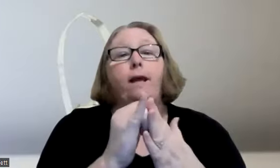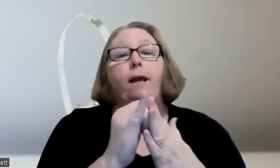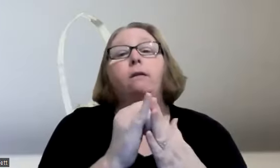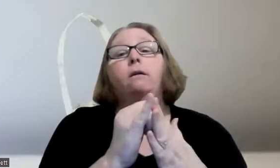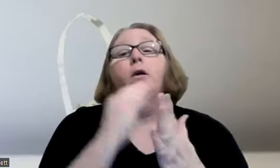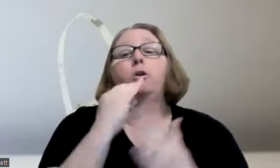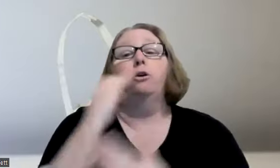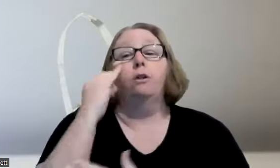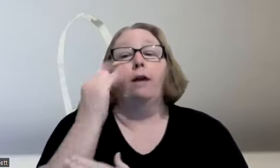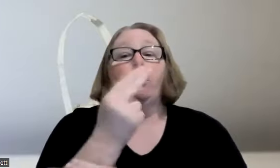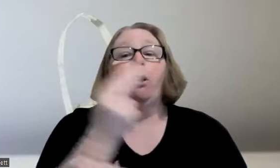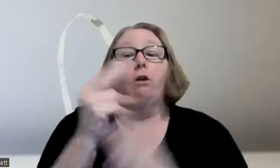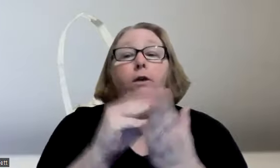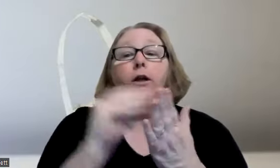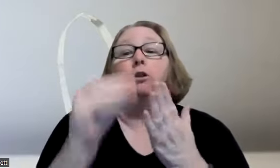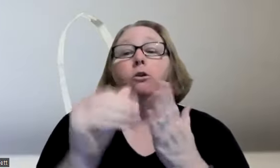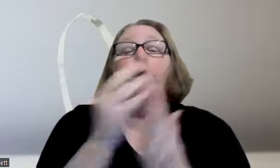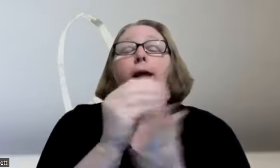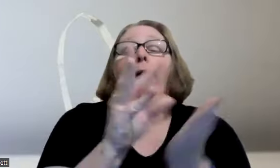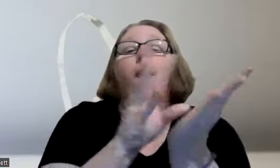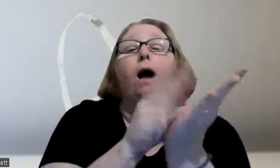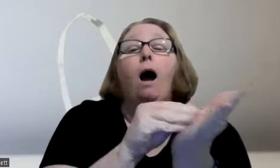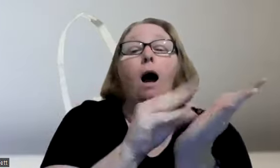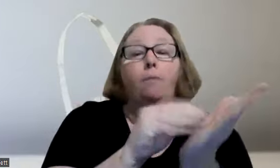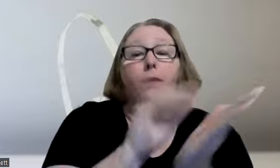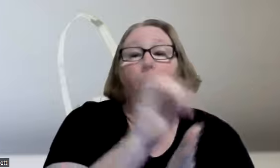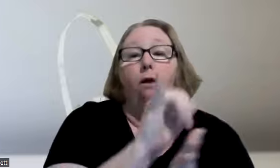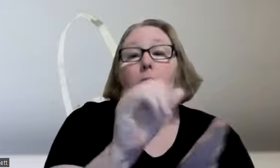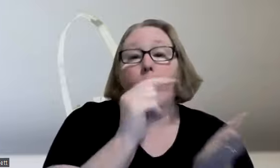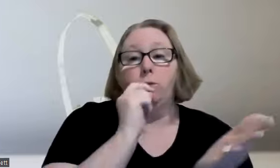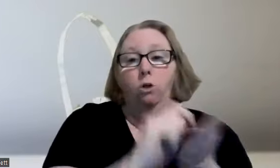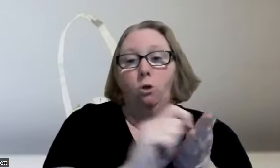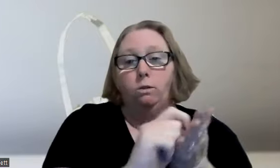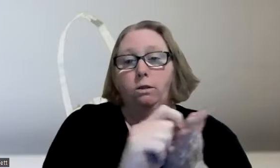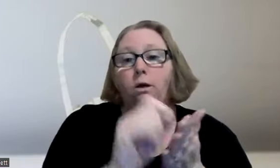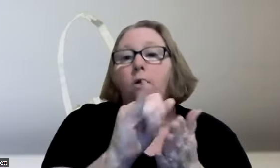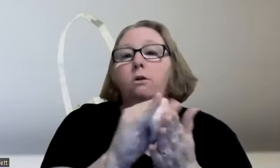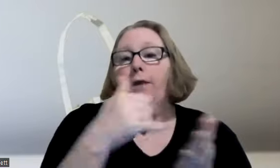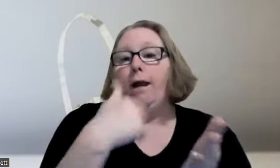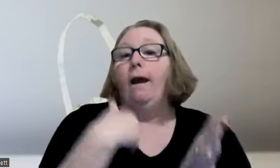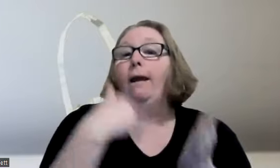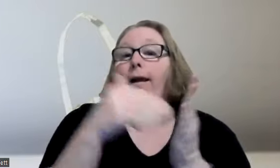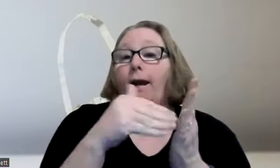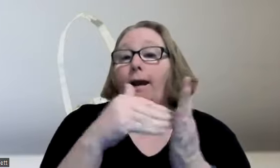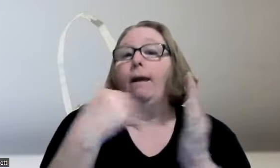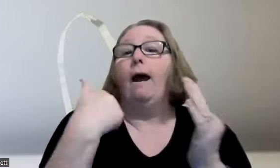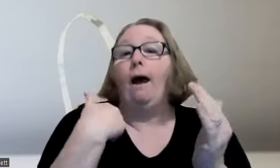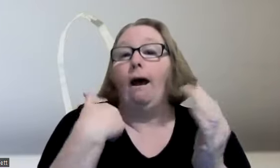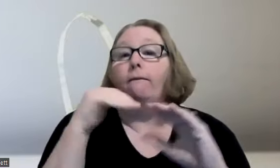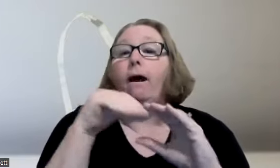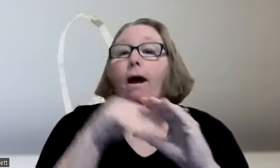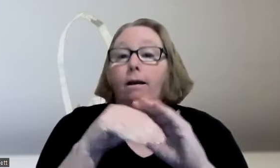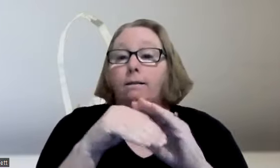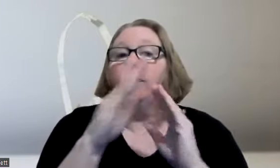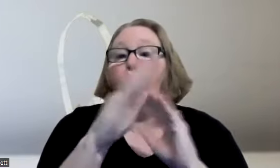that your deaf and hard of hearing student get a copy of those notes, that they again have access to